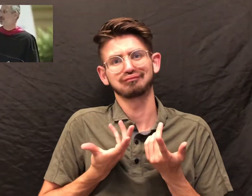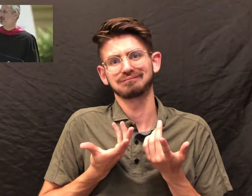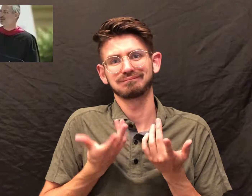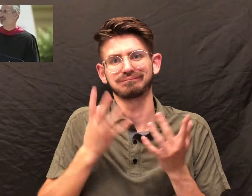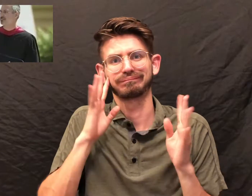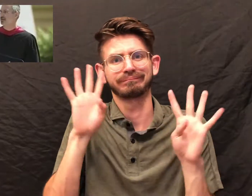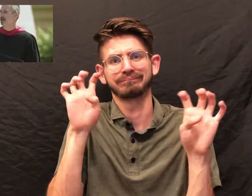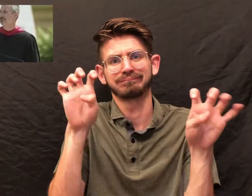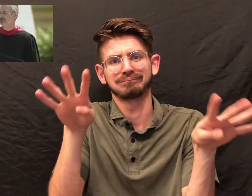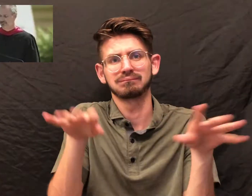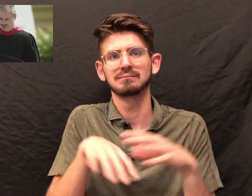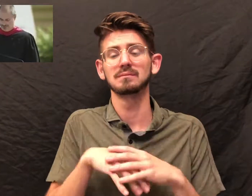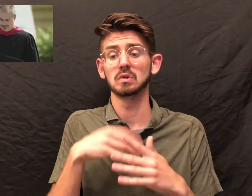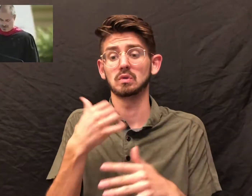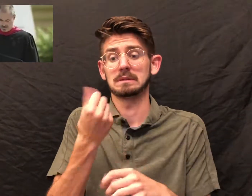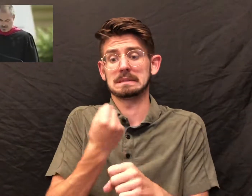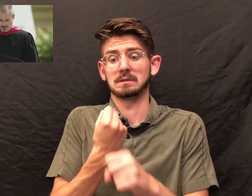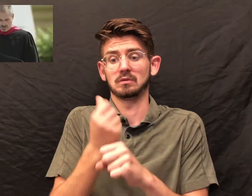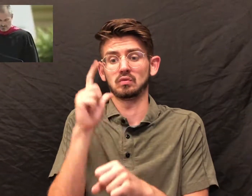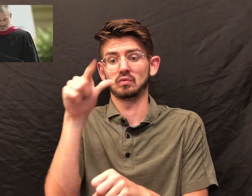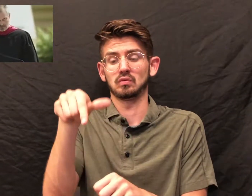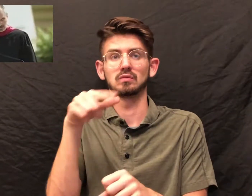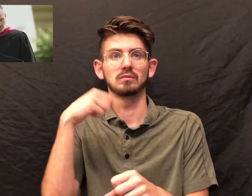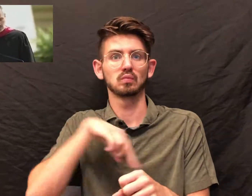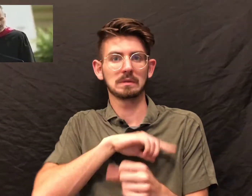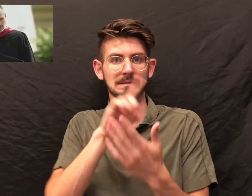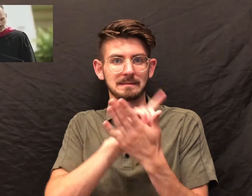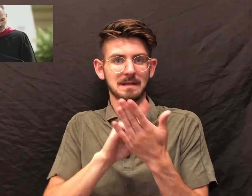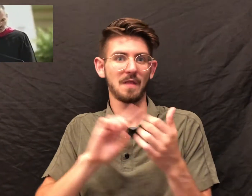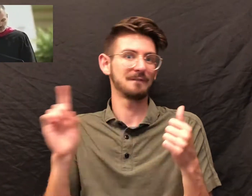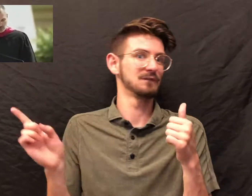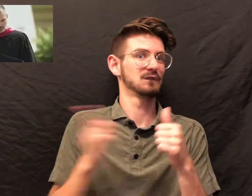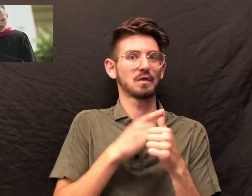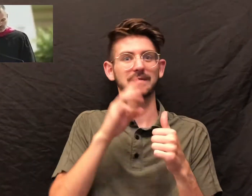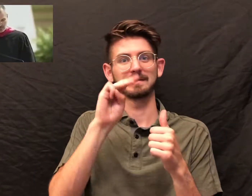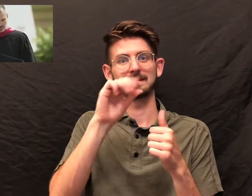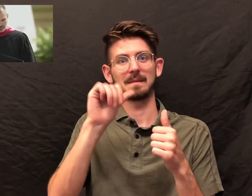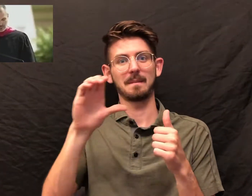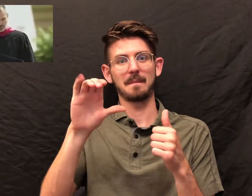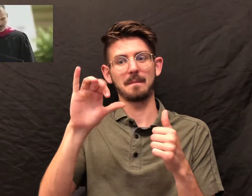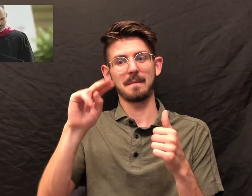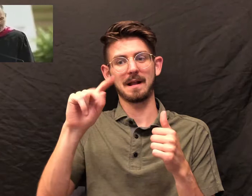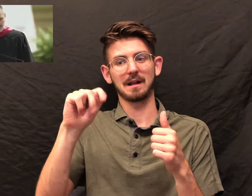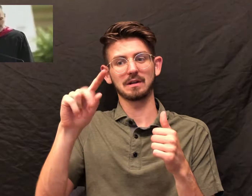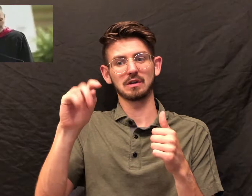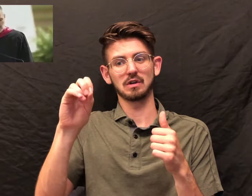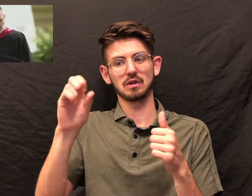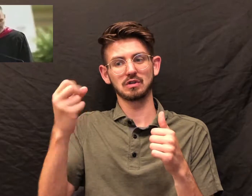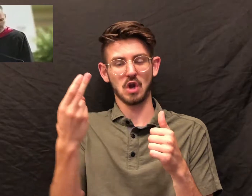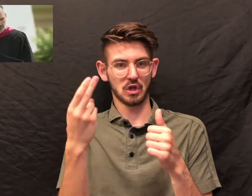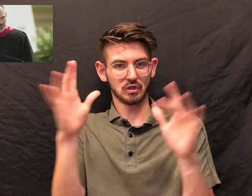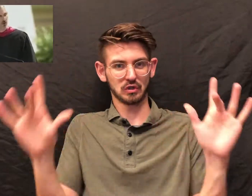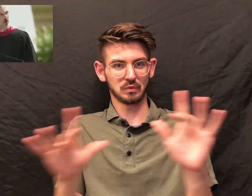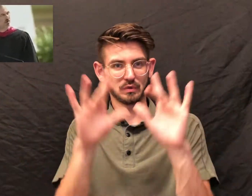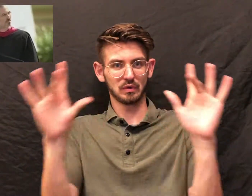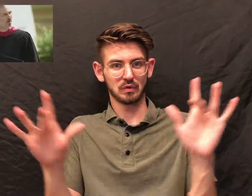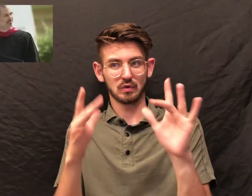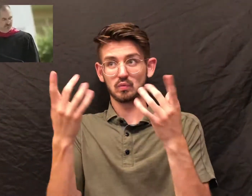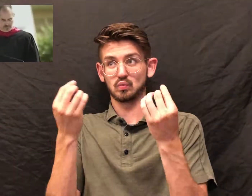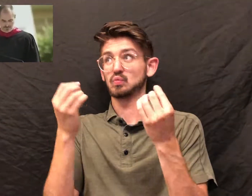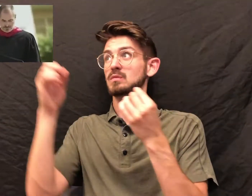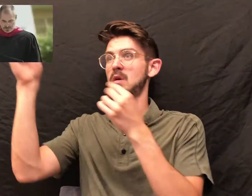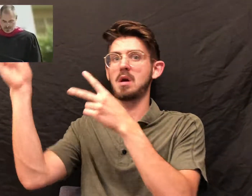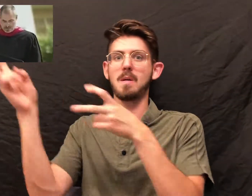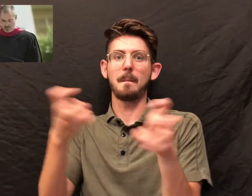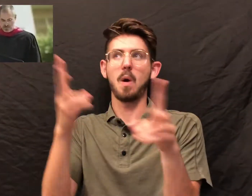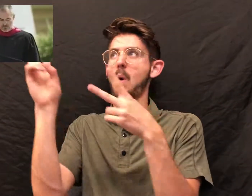later, when we were designing the first Macintosh computer, it all came back to me. And we designed it all into the Mac. It was